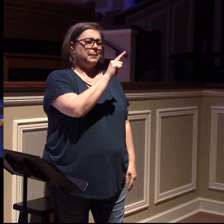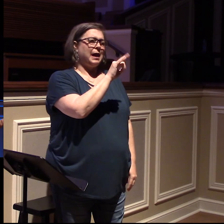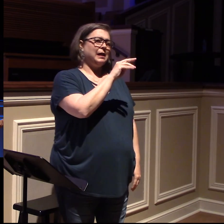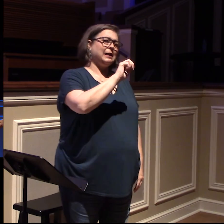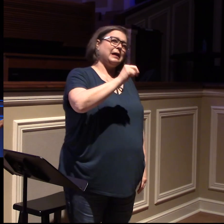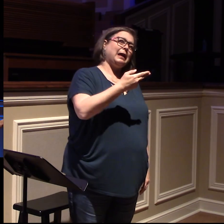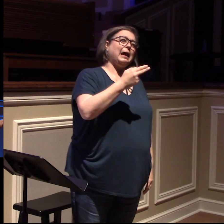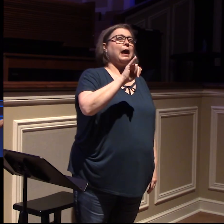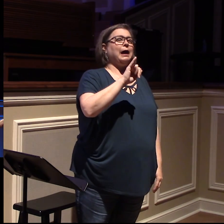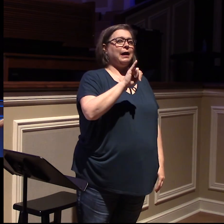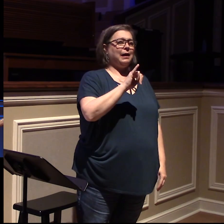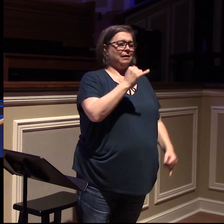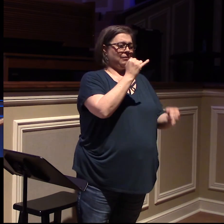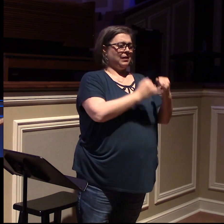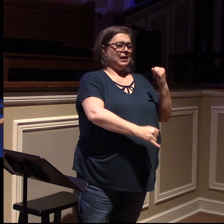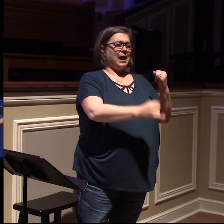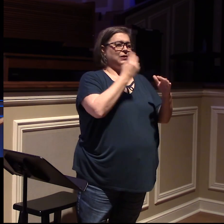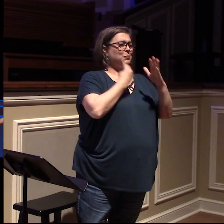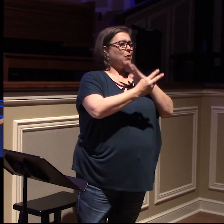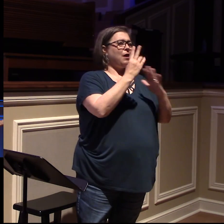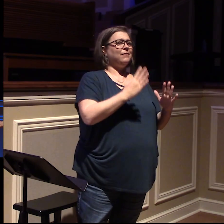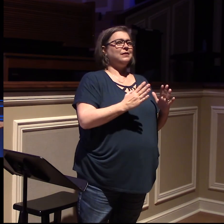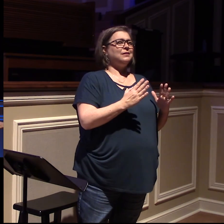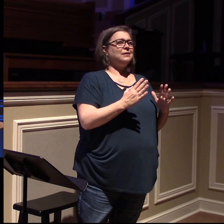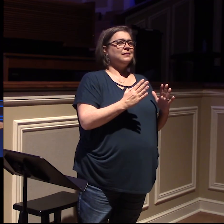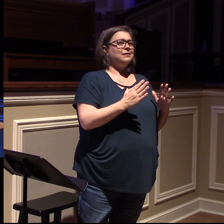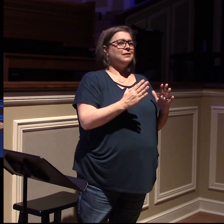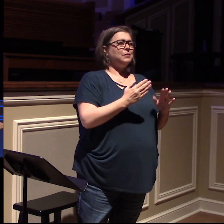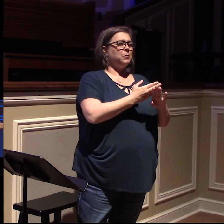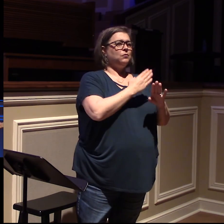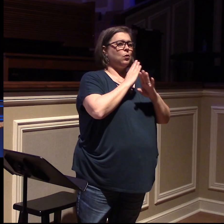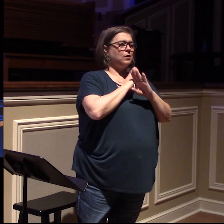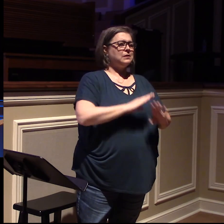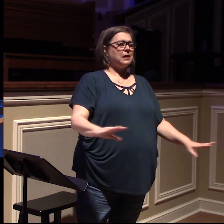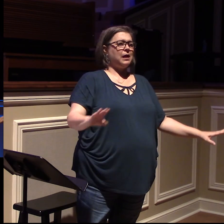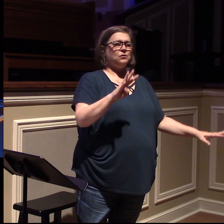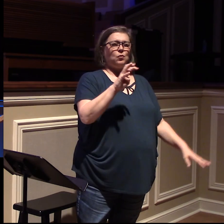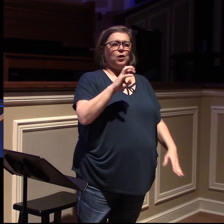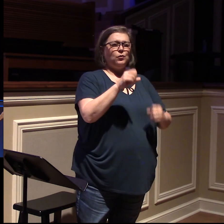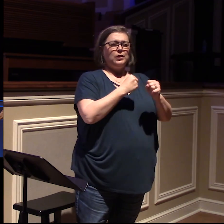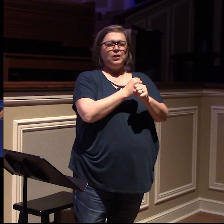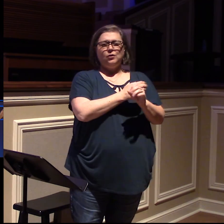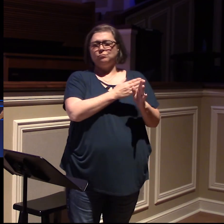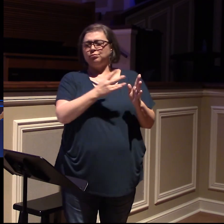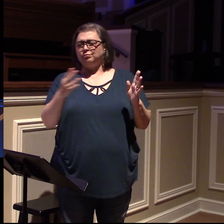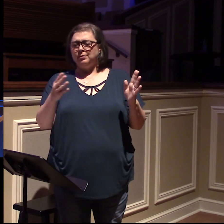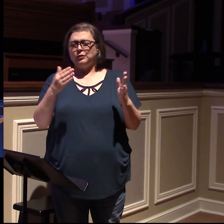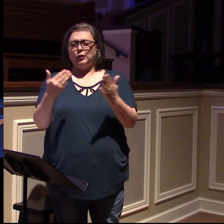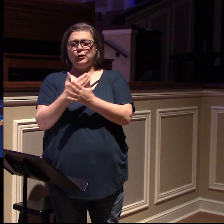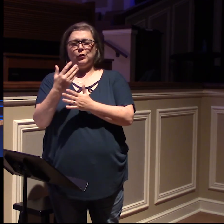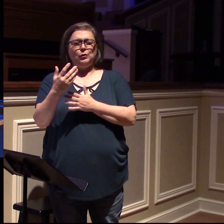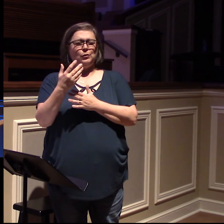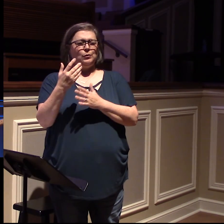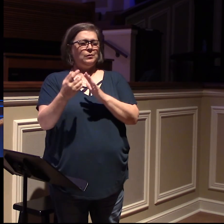Old Testament concludes, the last prophetic word before silence, 400 years until